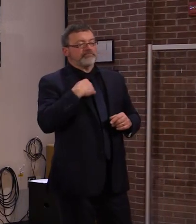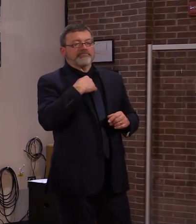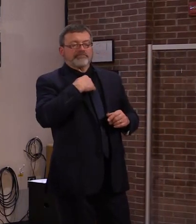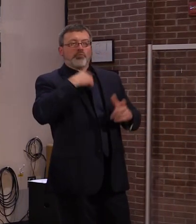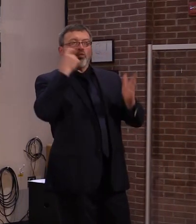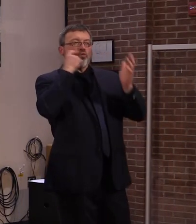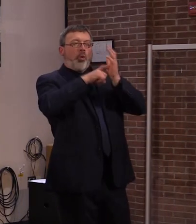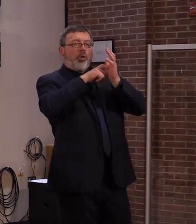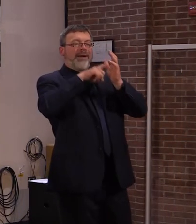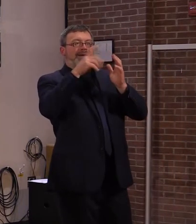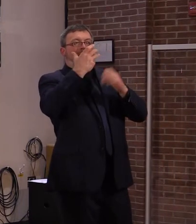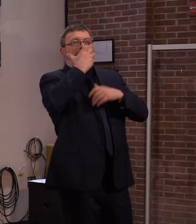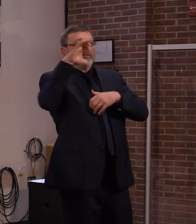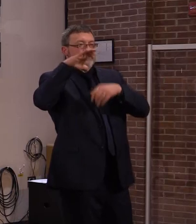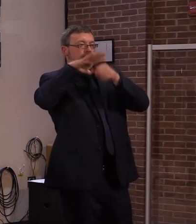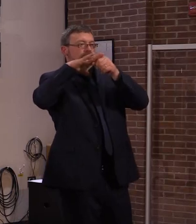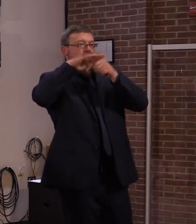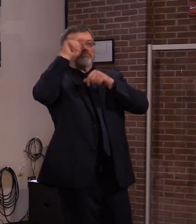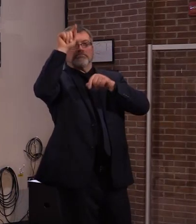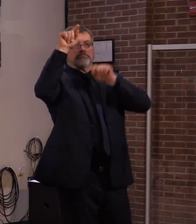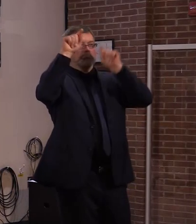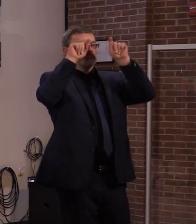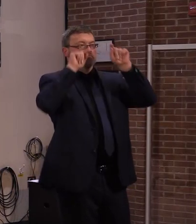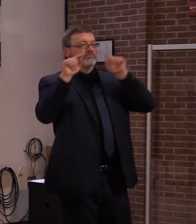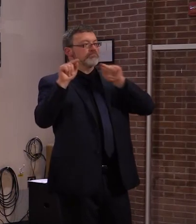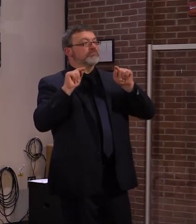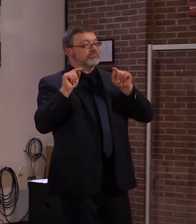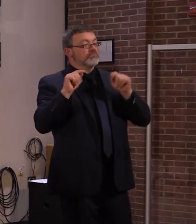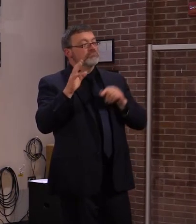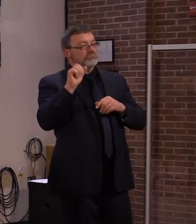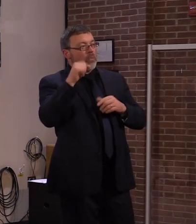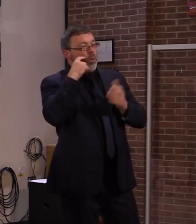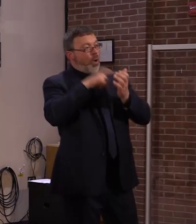but I think as we gear up,